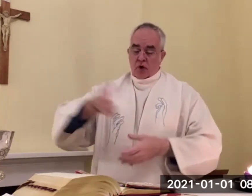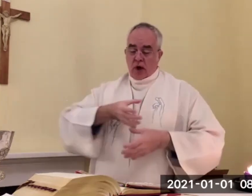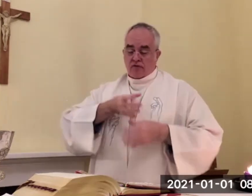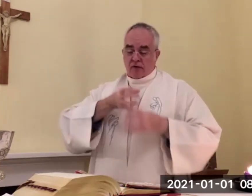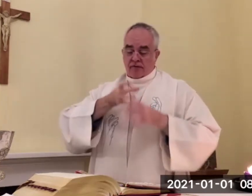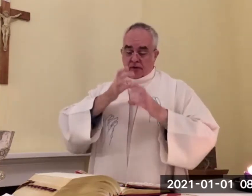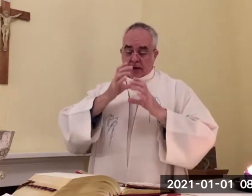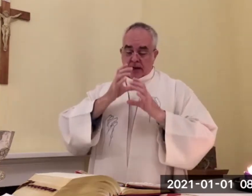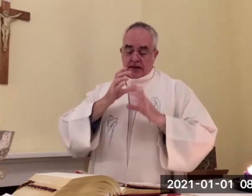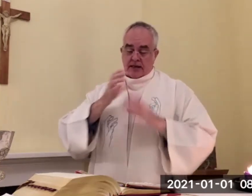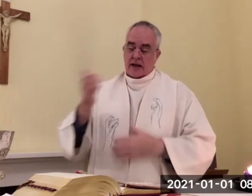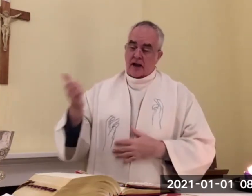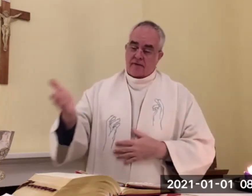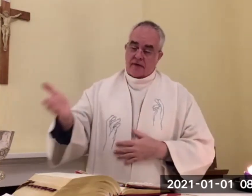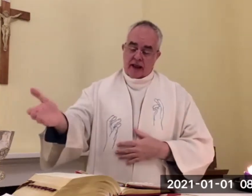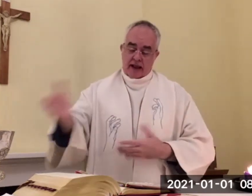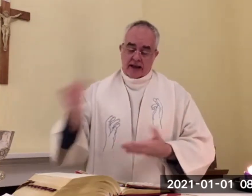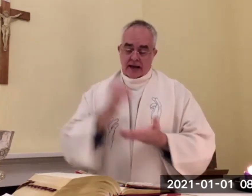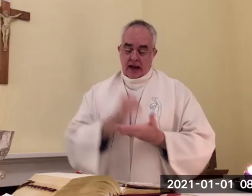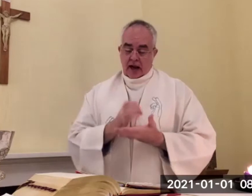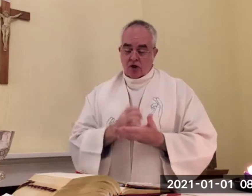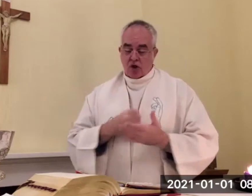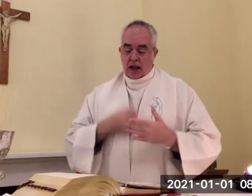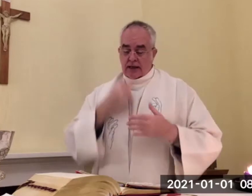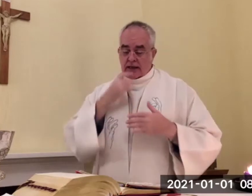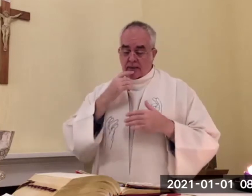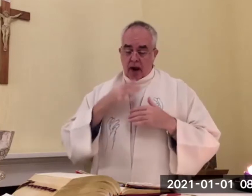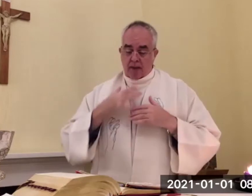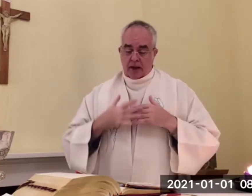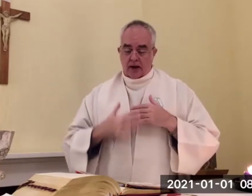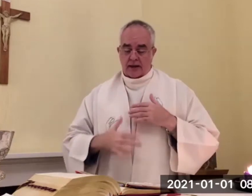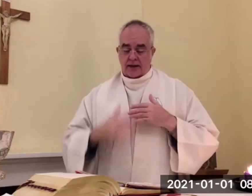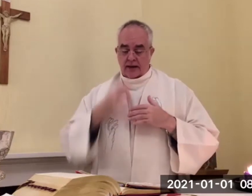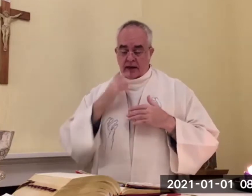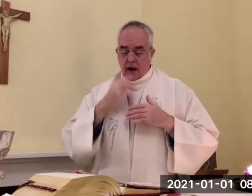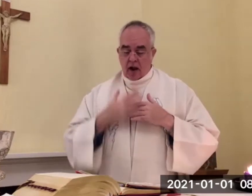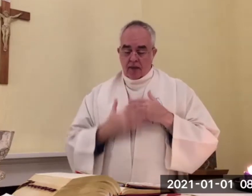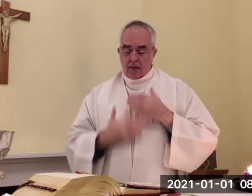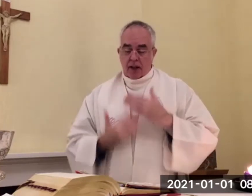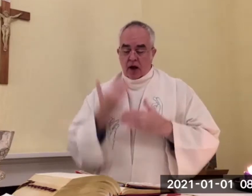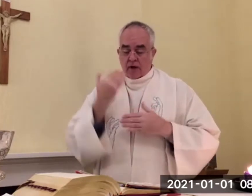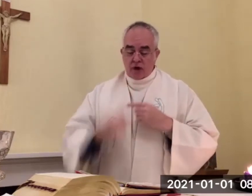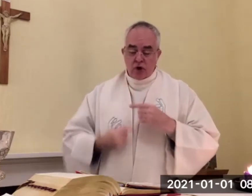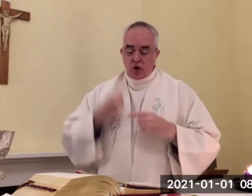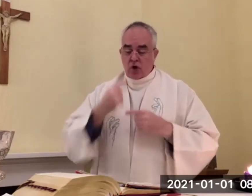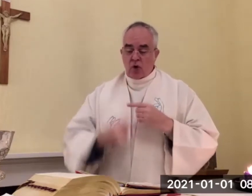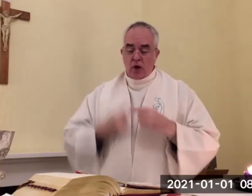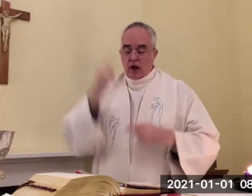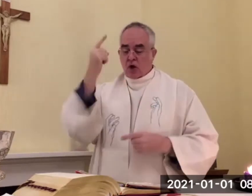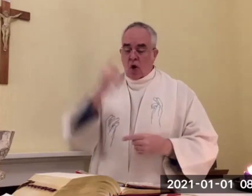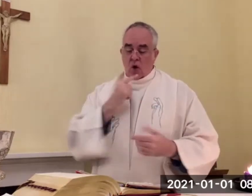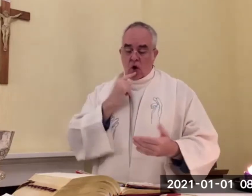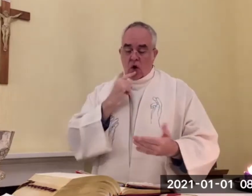and drink from it. For this is the chalice of my blood, the blood of the new eternal